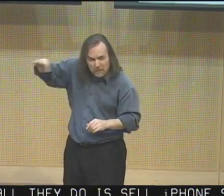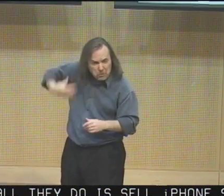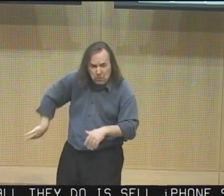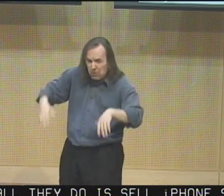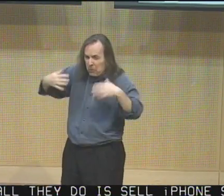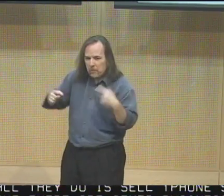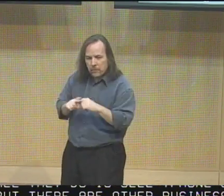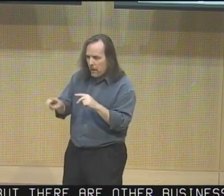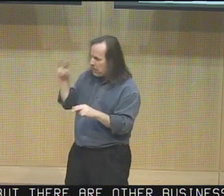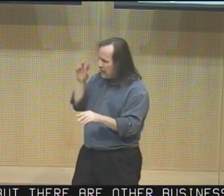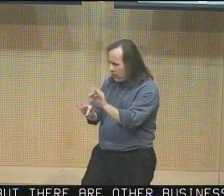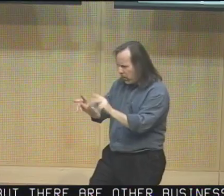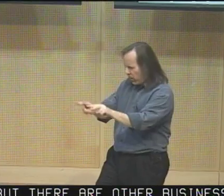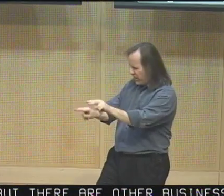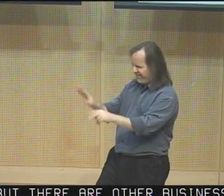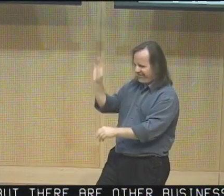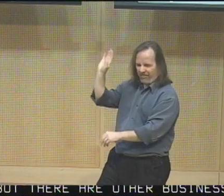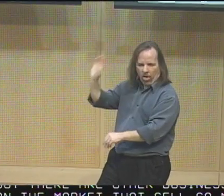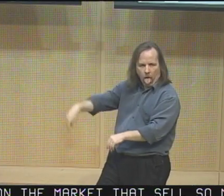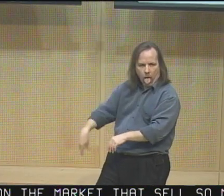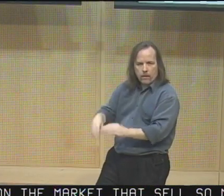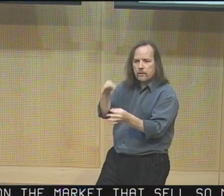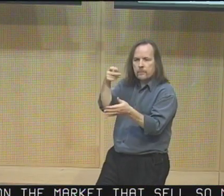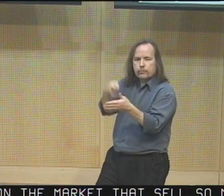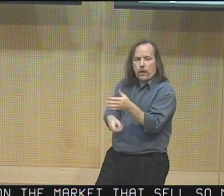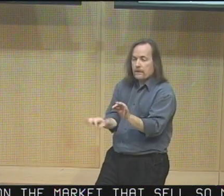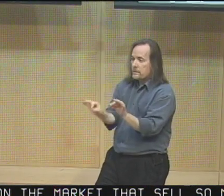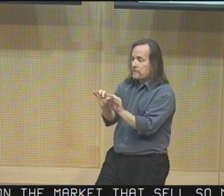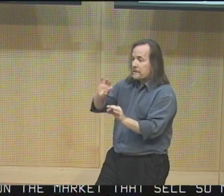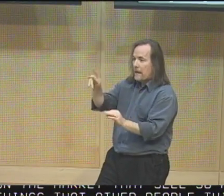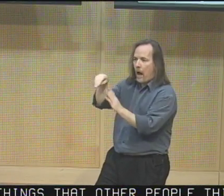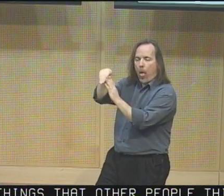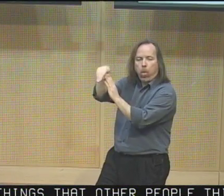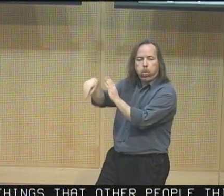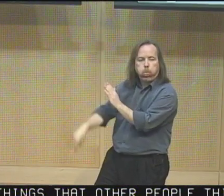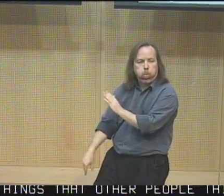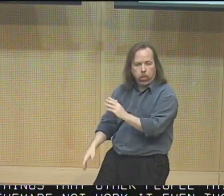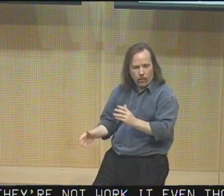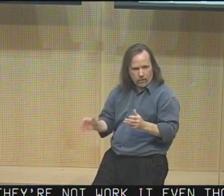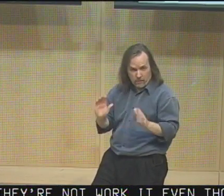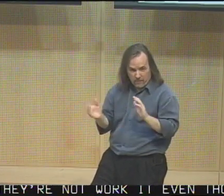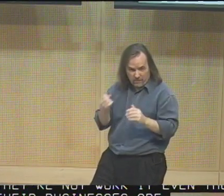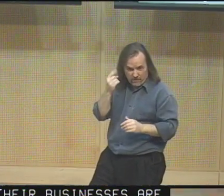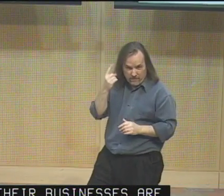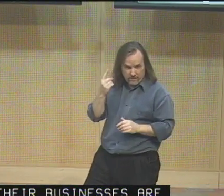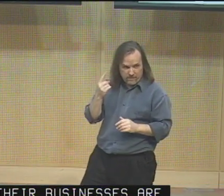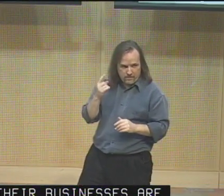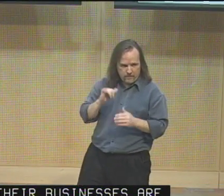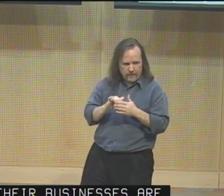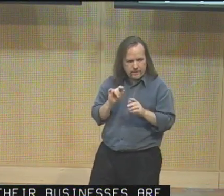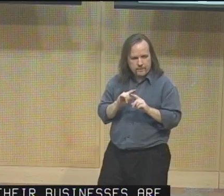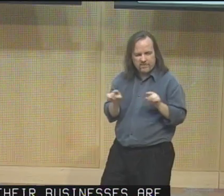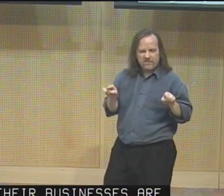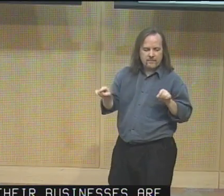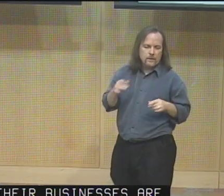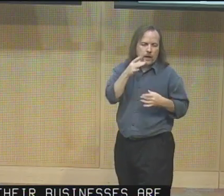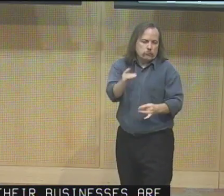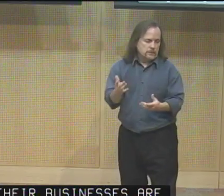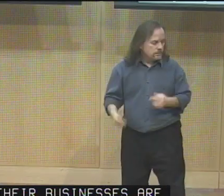they don't have the marketing that Apple does. And so sometimes the stock prices of these very valuable and solid businesses are not as high